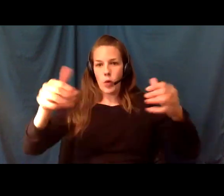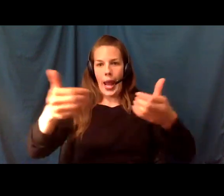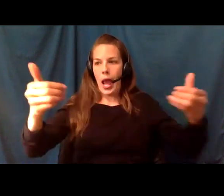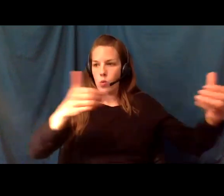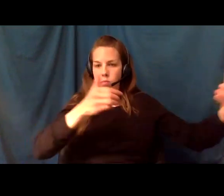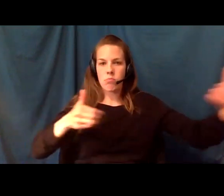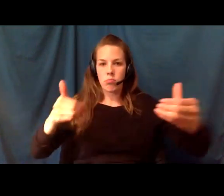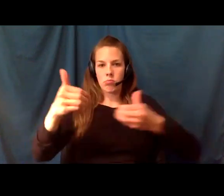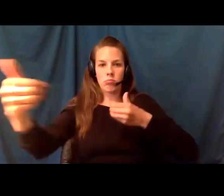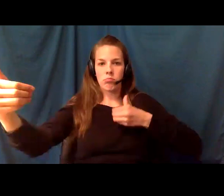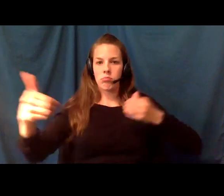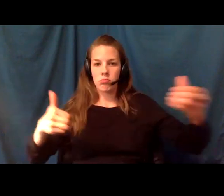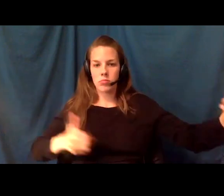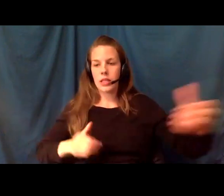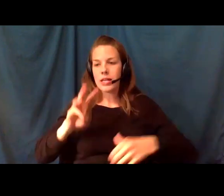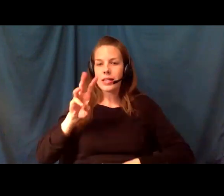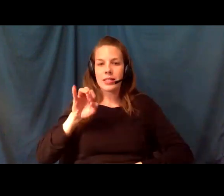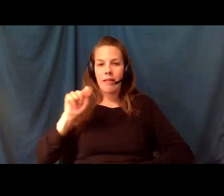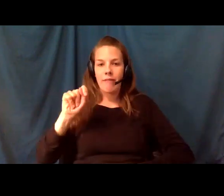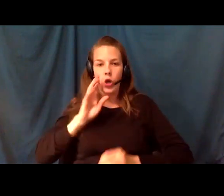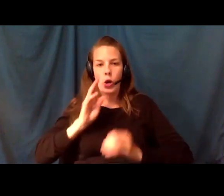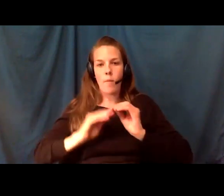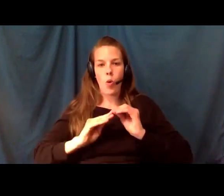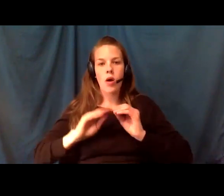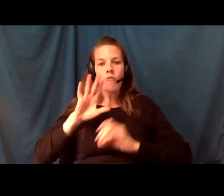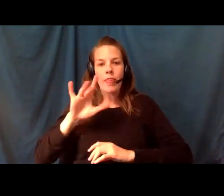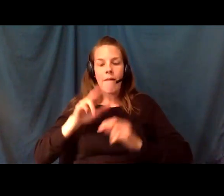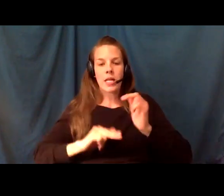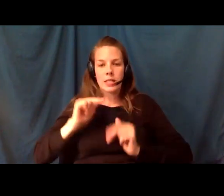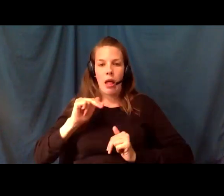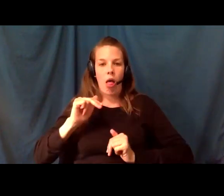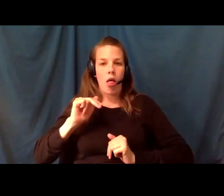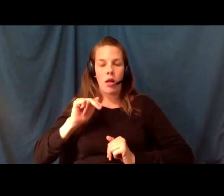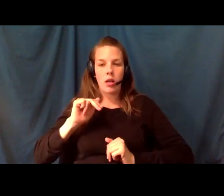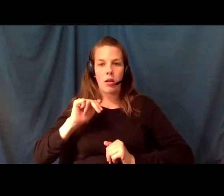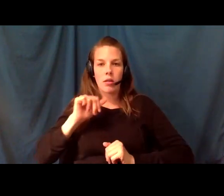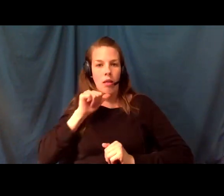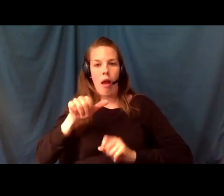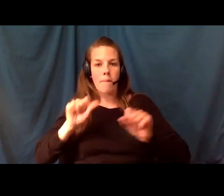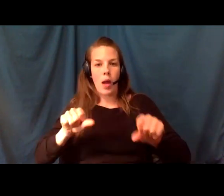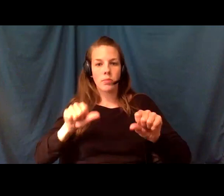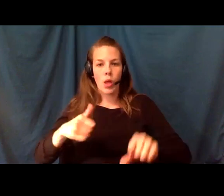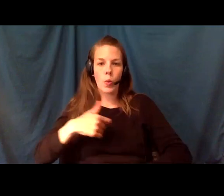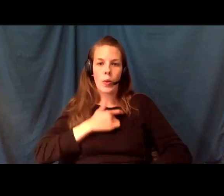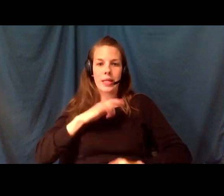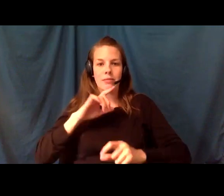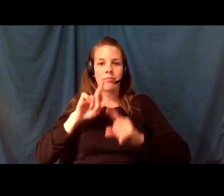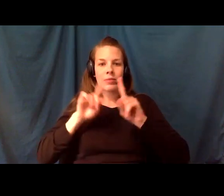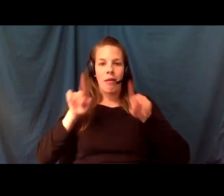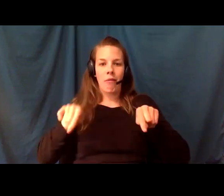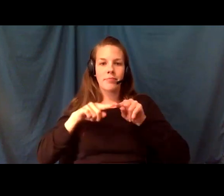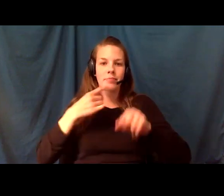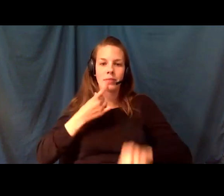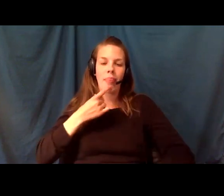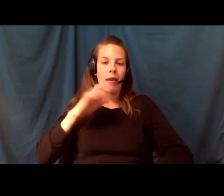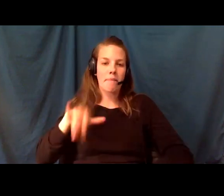possible, 6 feet or greater. And for the facilities where that just wasn't possible, we put up signs that basically says this